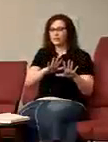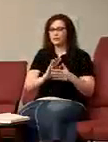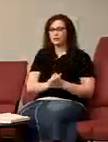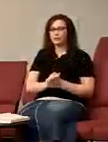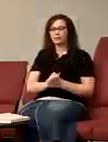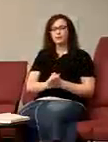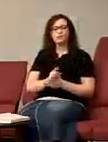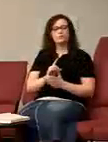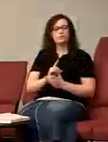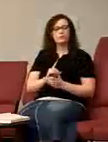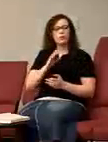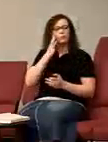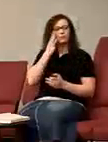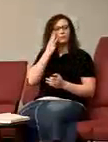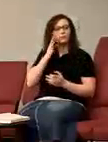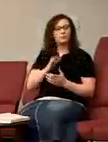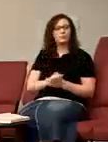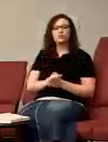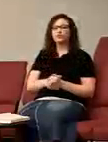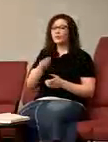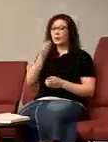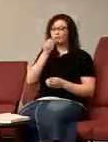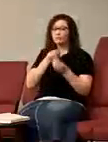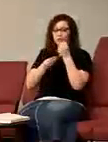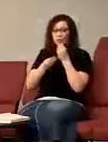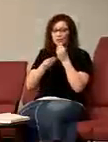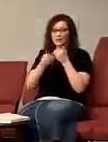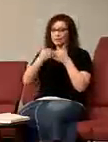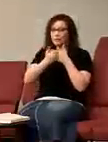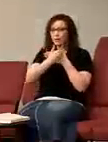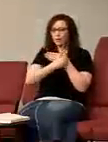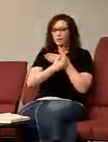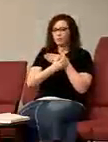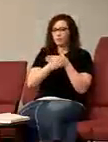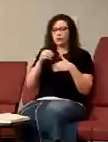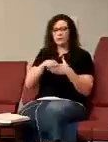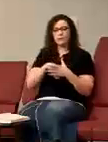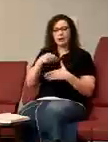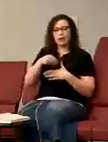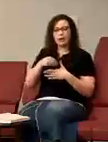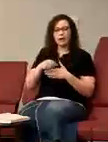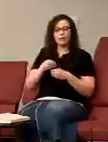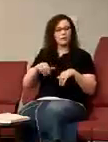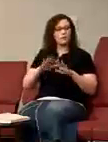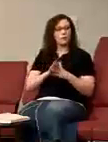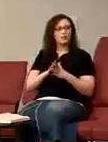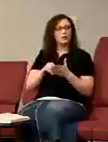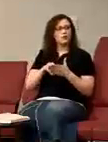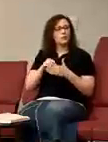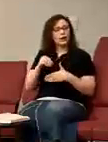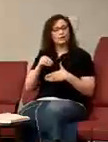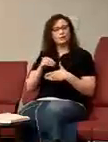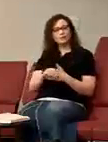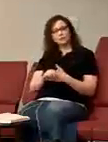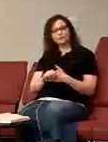In the sweat of thy face shalt thou eat bread until thou return unto the ground. For out of it wast thou taken, for dust thou